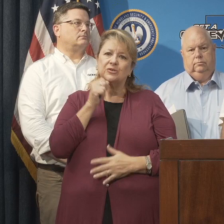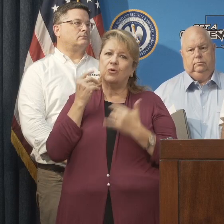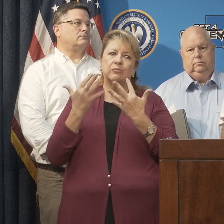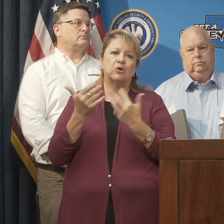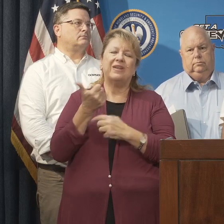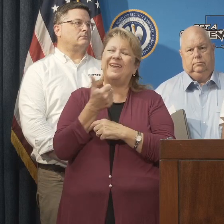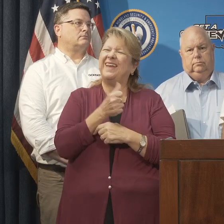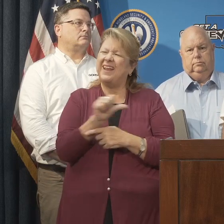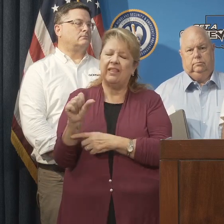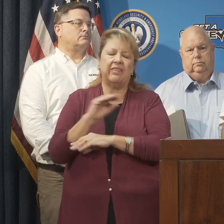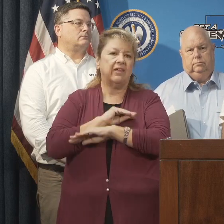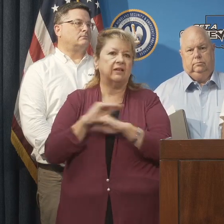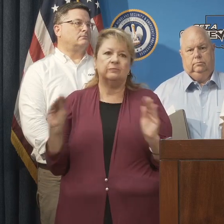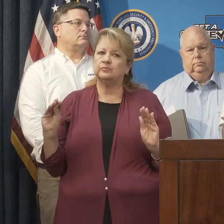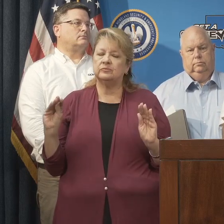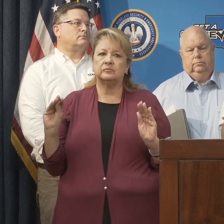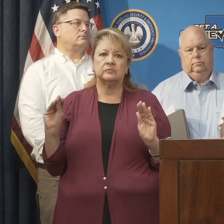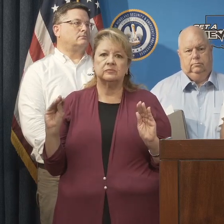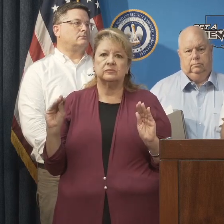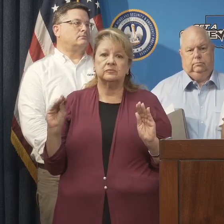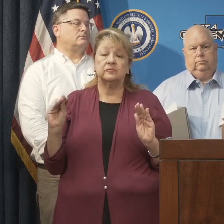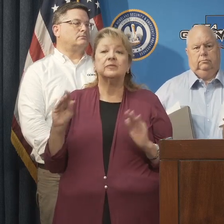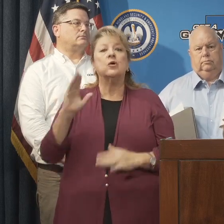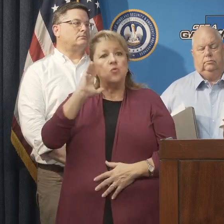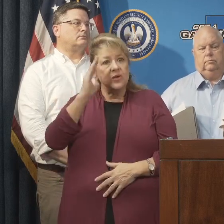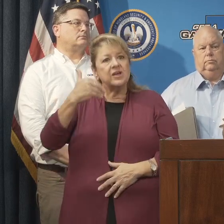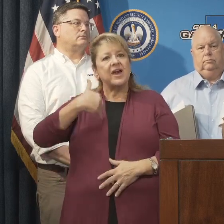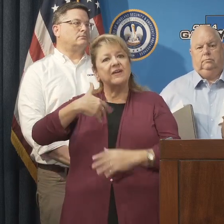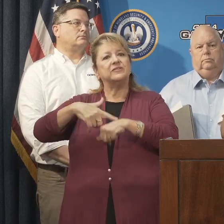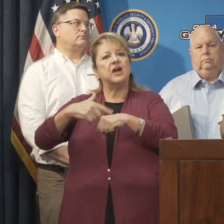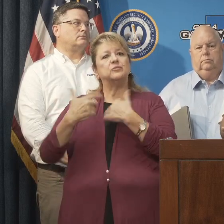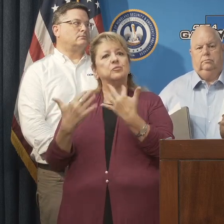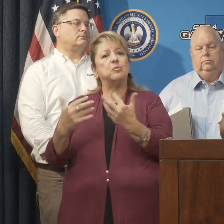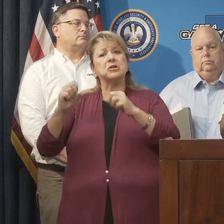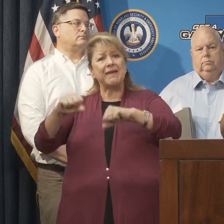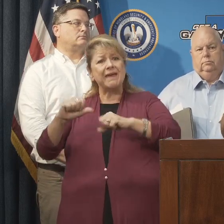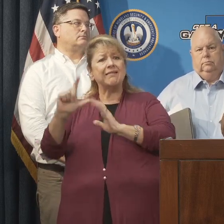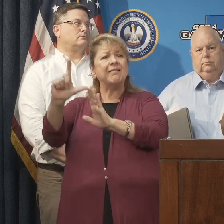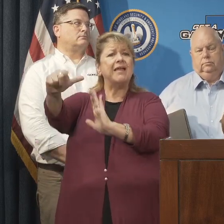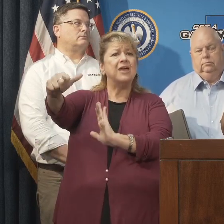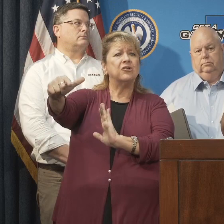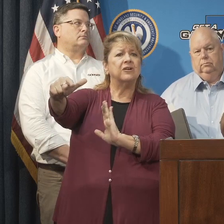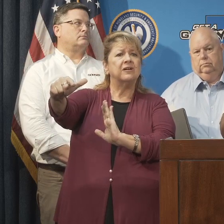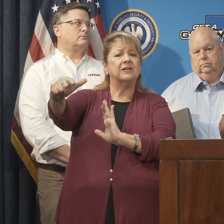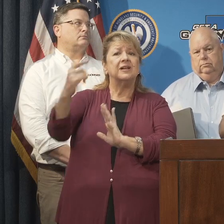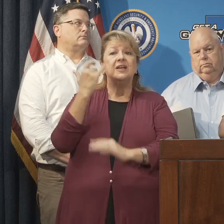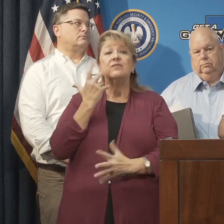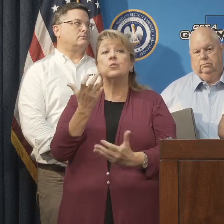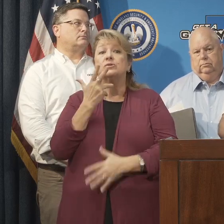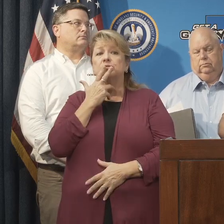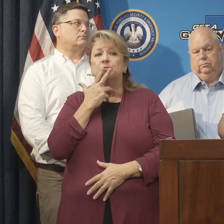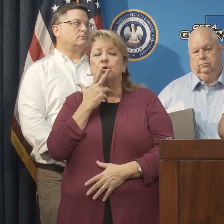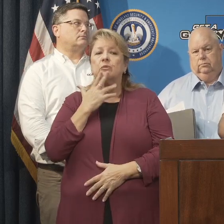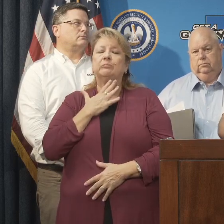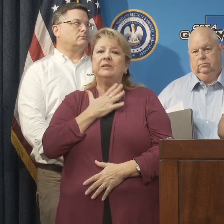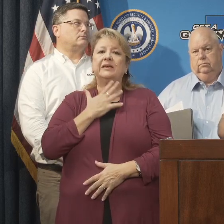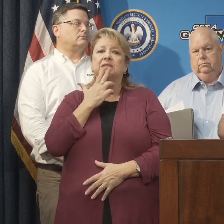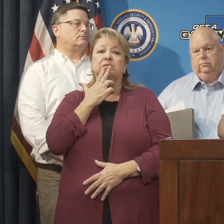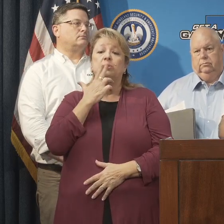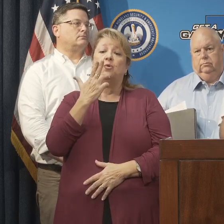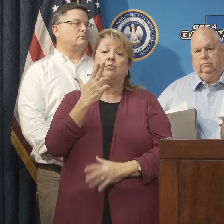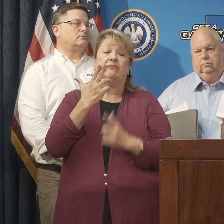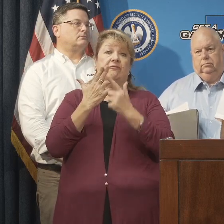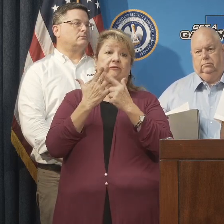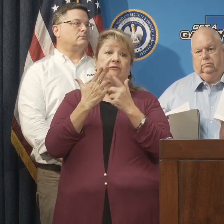anything. There'll be a time for it. It's not now. If you're going to smoke, please properly dispose of your